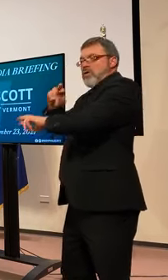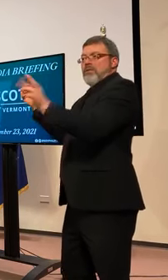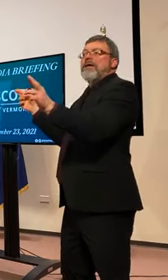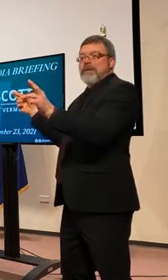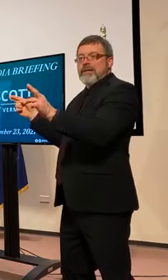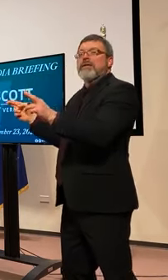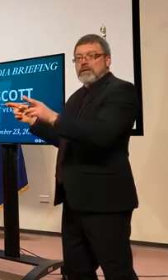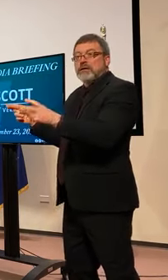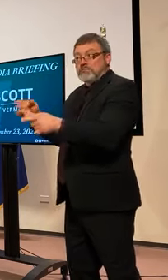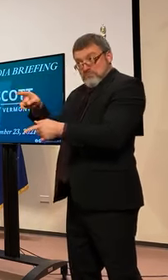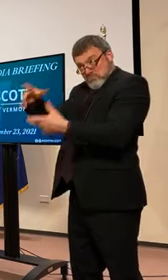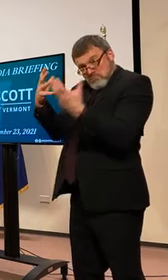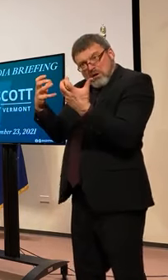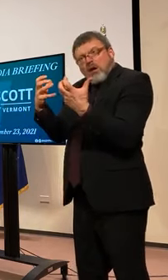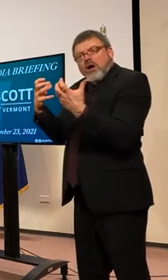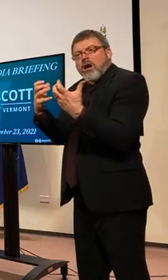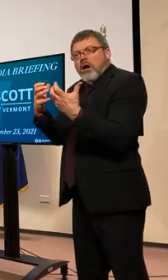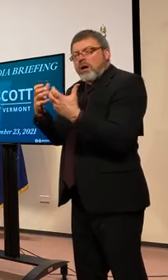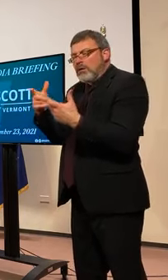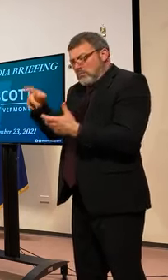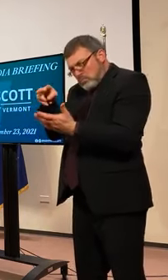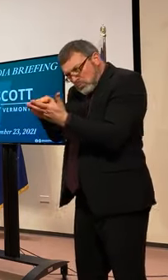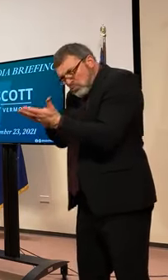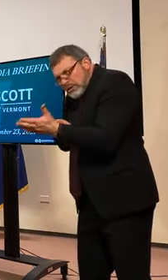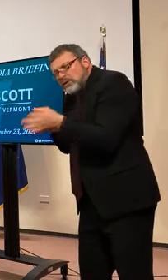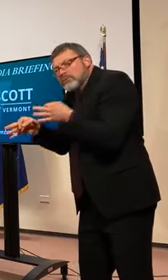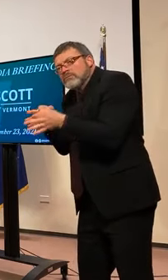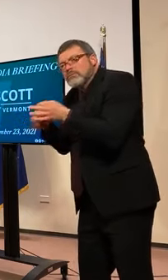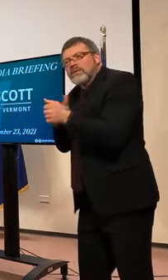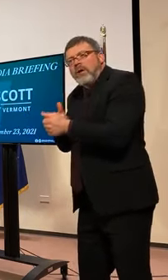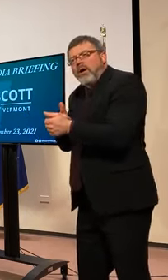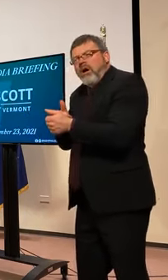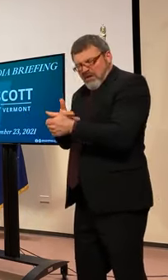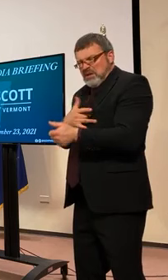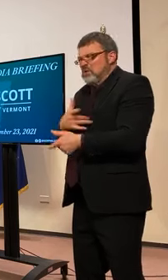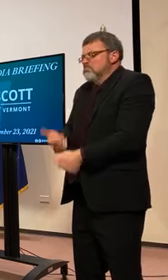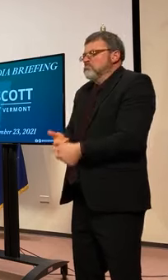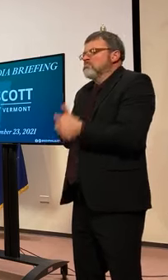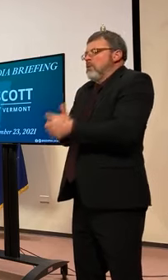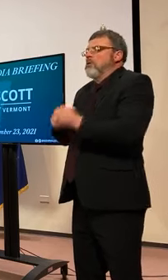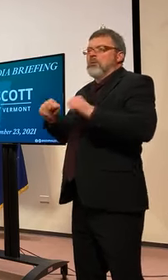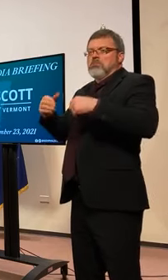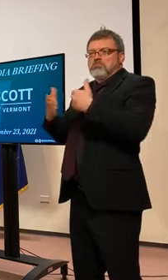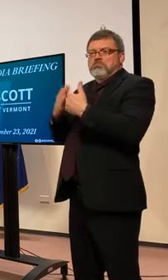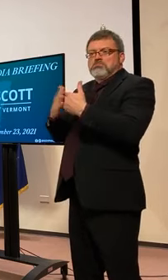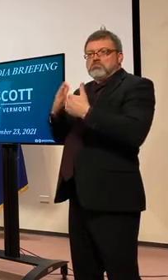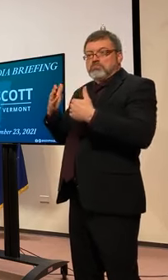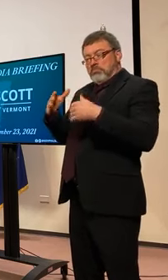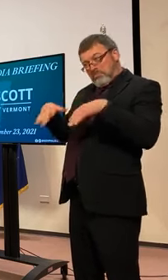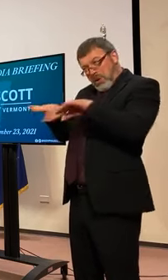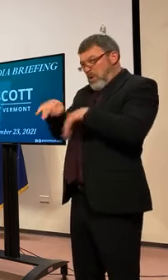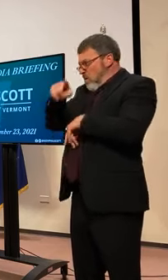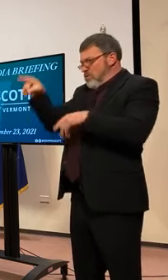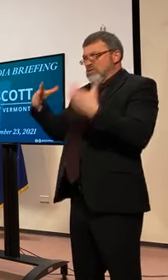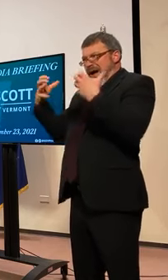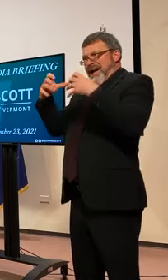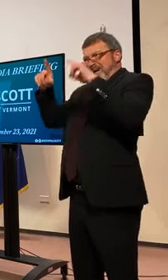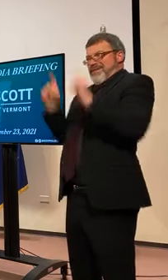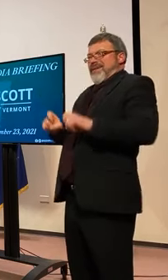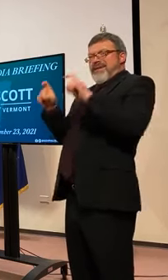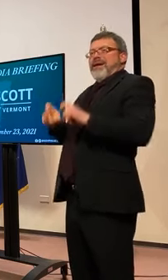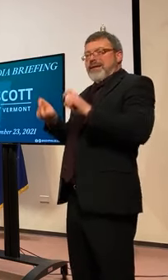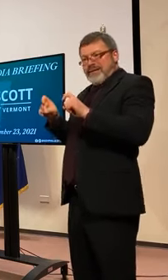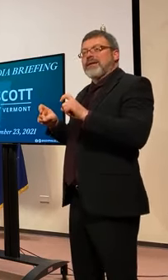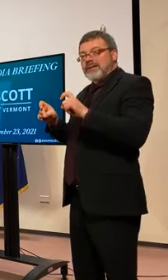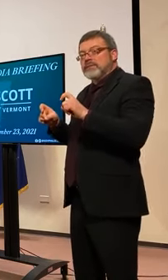adopting new testing options, Vermonters will be able to get a test this holiday season so they can gather safely with